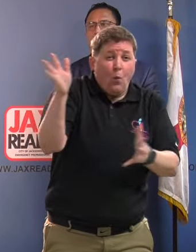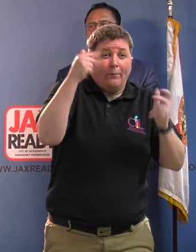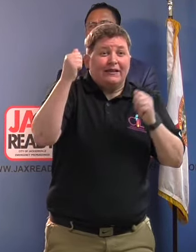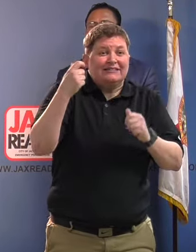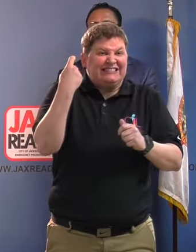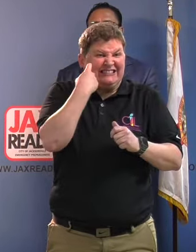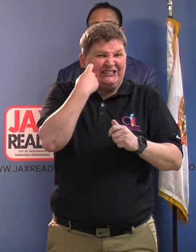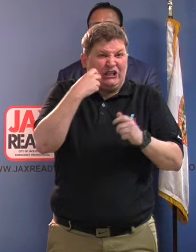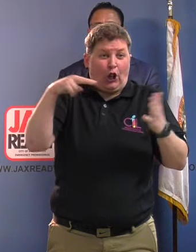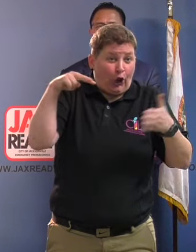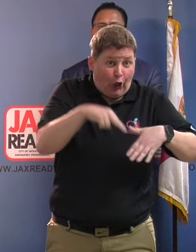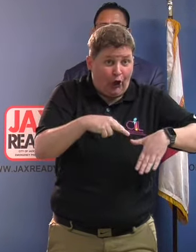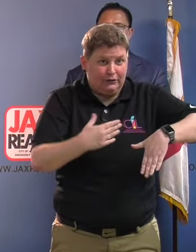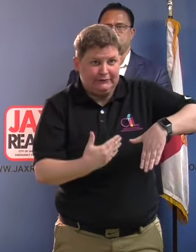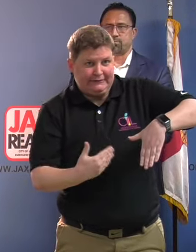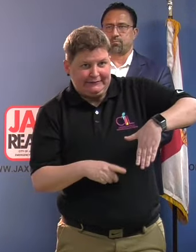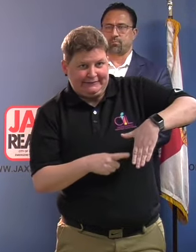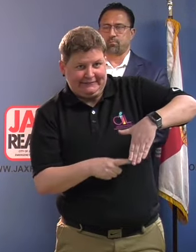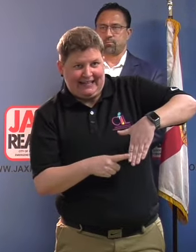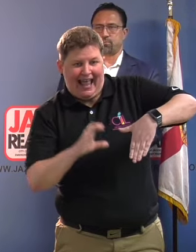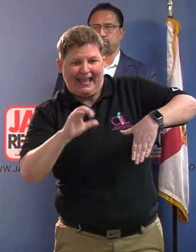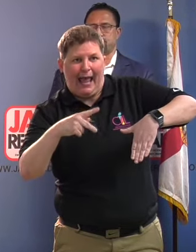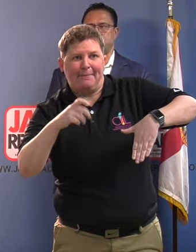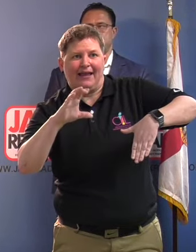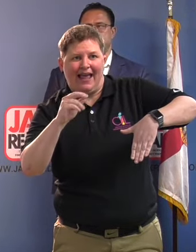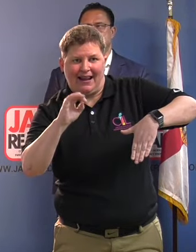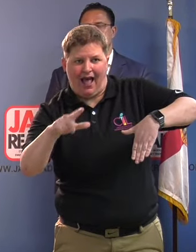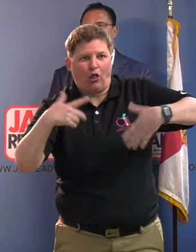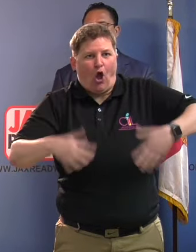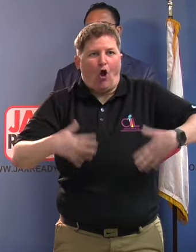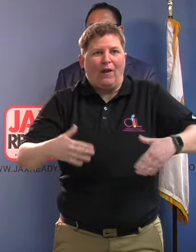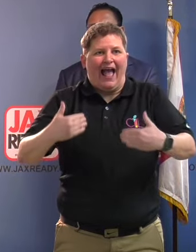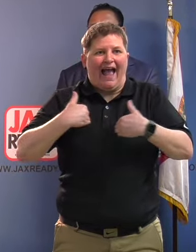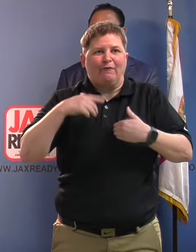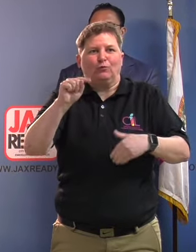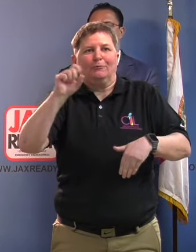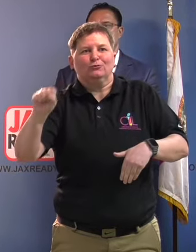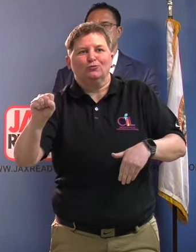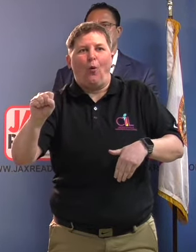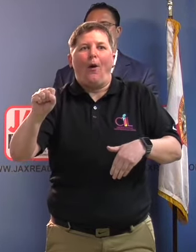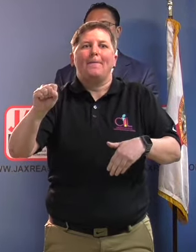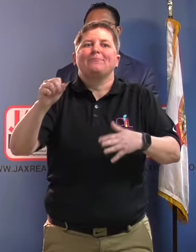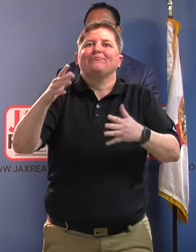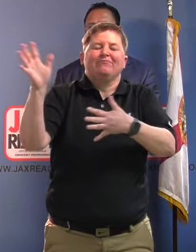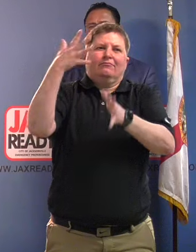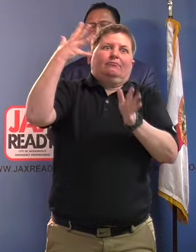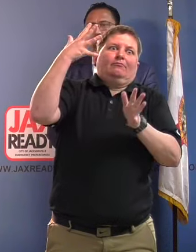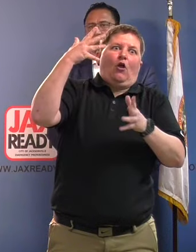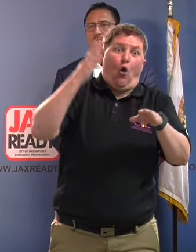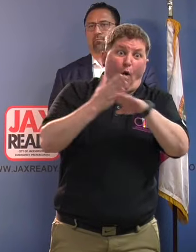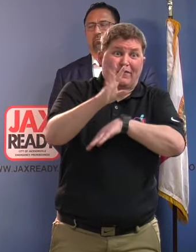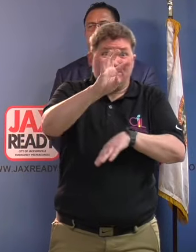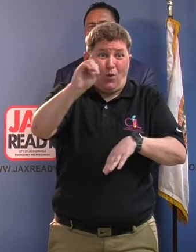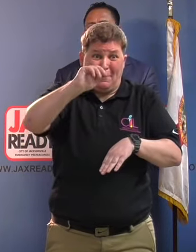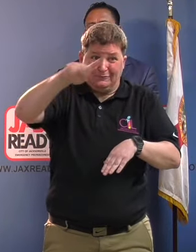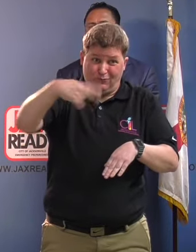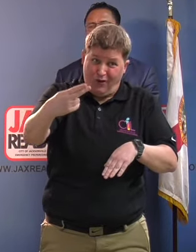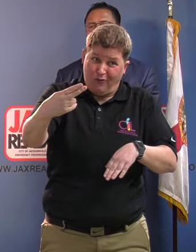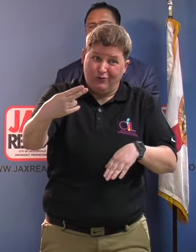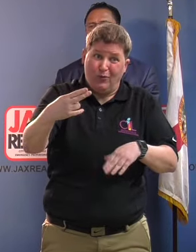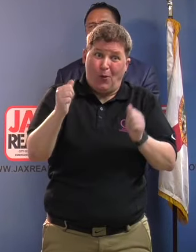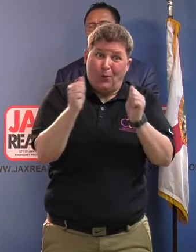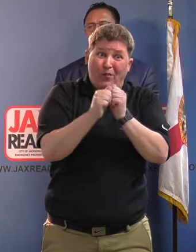there's already been a wind gust of tropical storm force. That's just a wind gust around 40 miles an hour with some of these showers and storms that are rotating up the coast. So